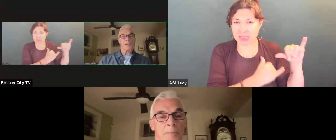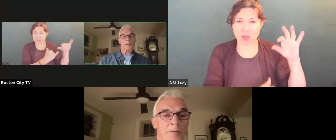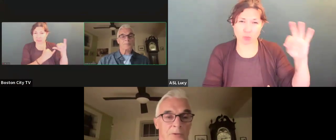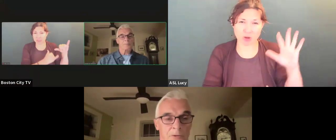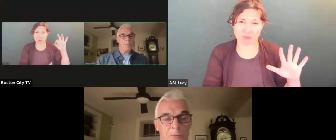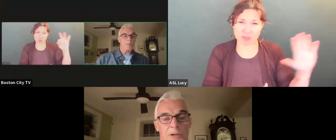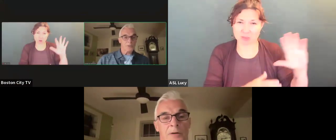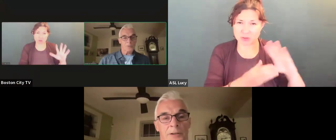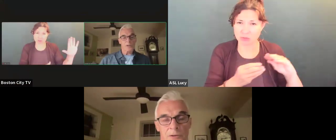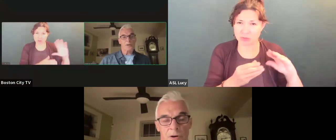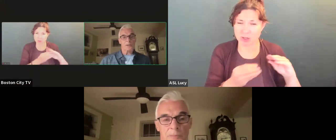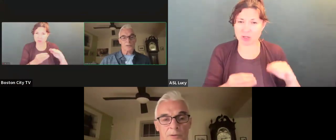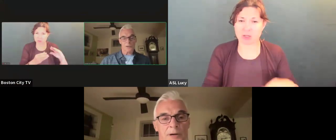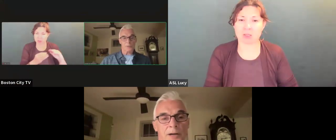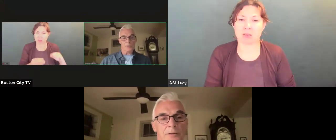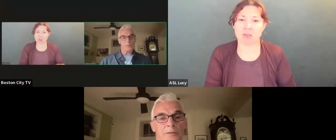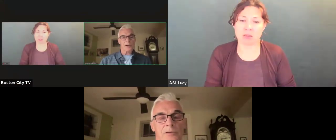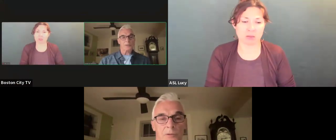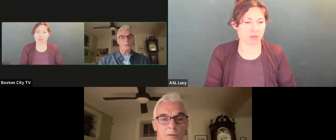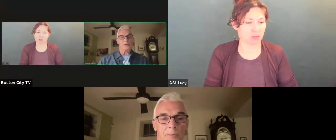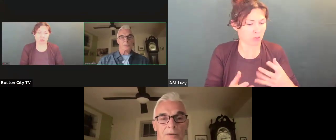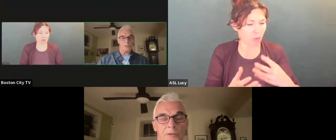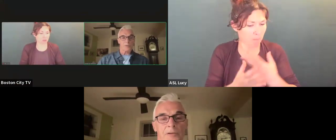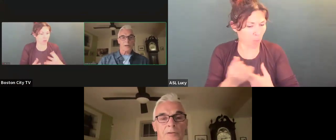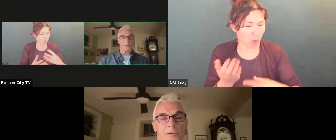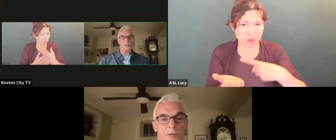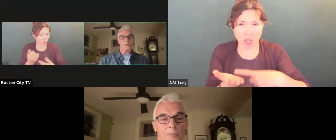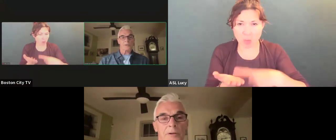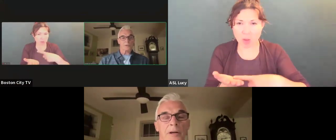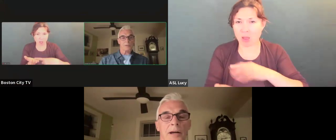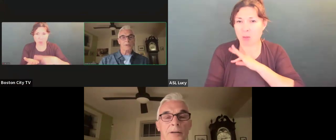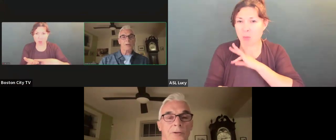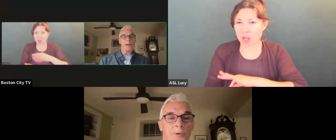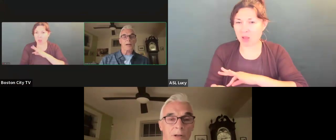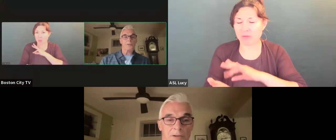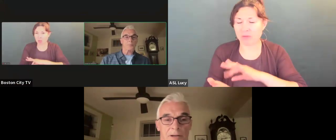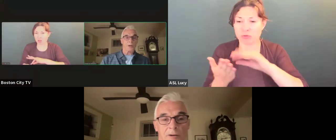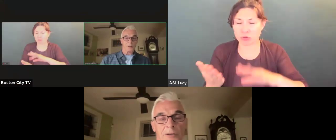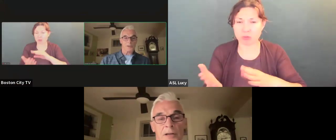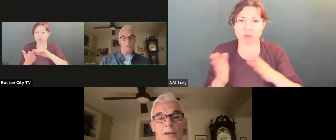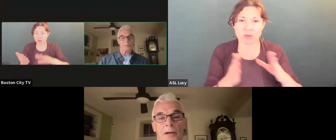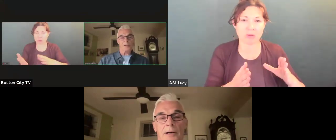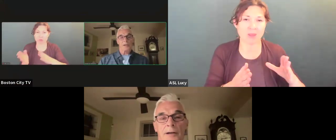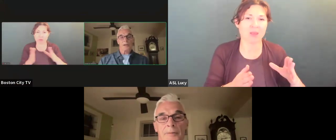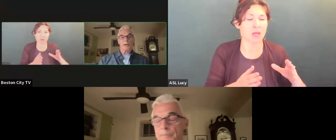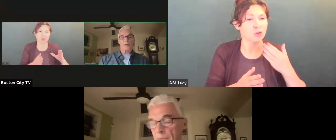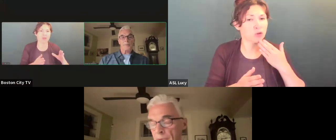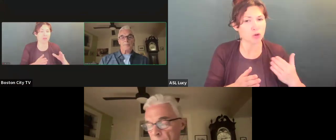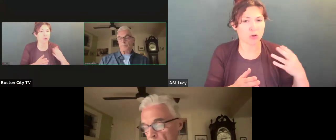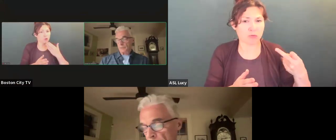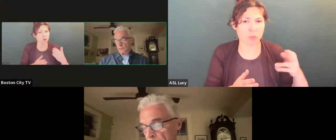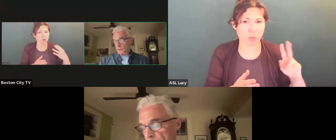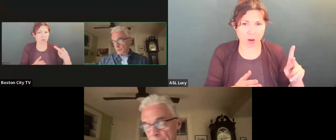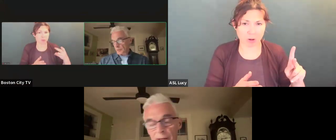I'd like to talk both about the school, the benefit to the children, and to the park itself.